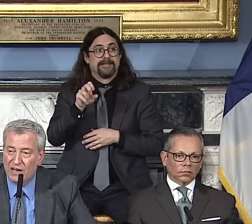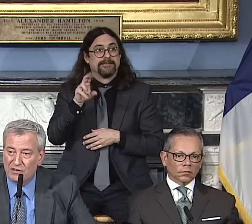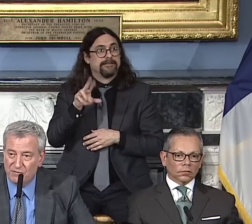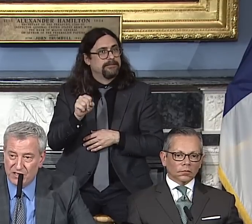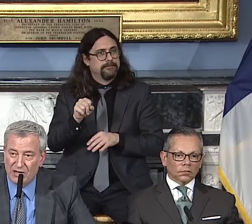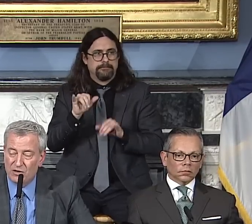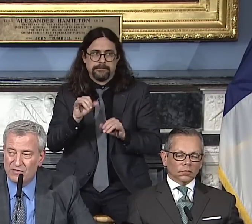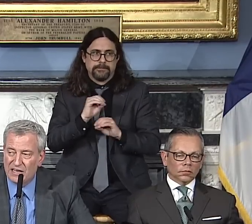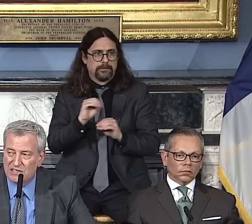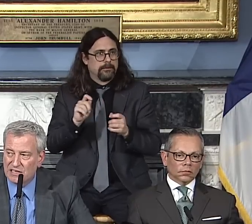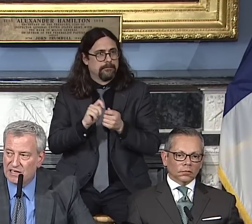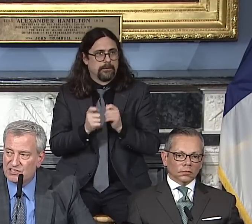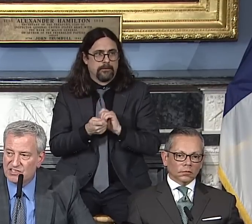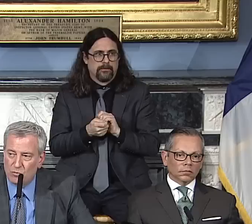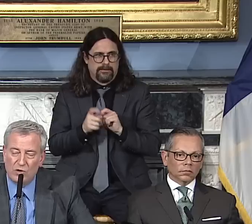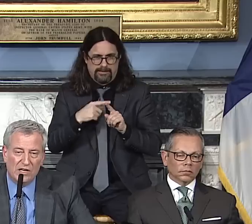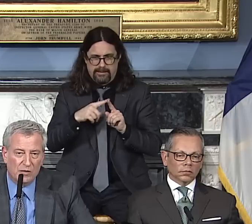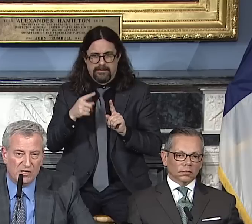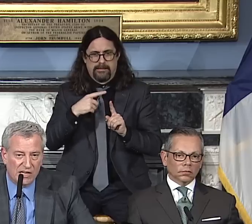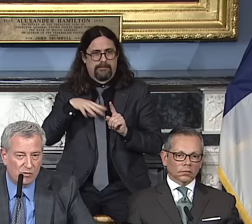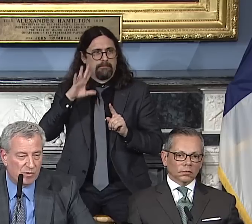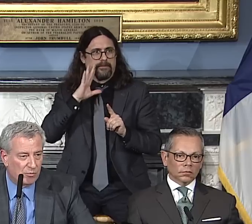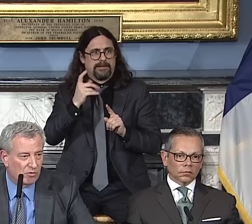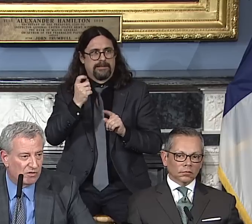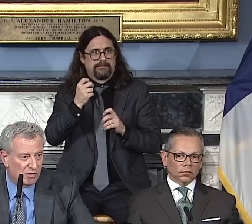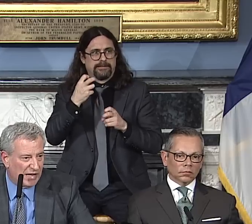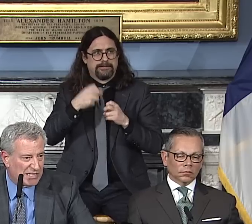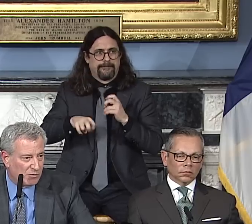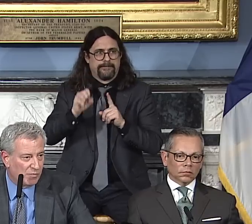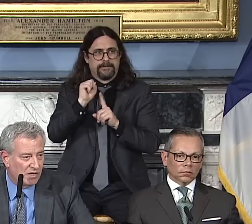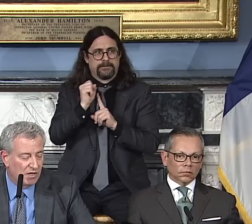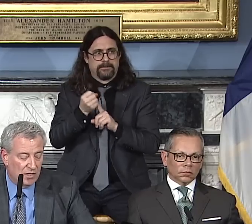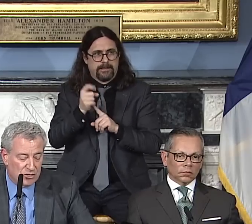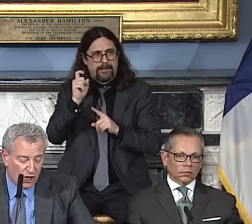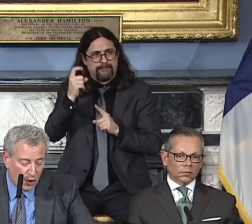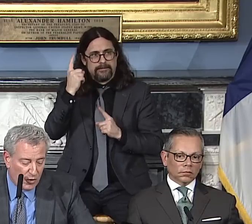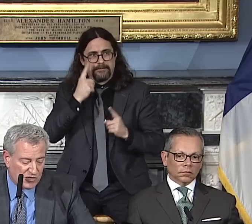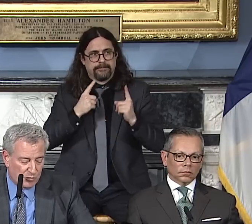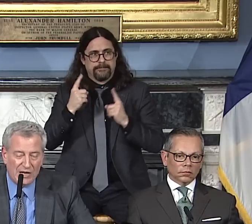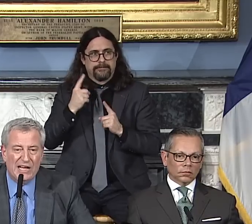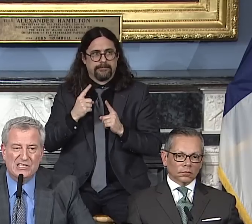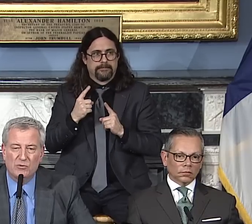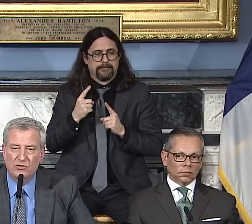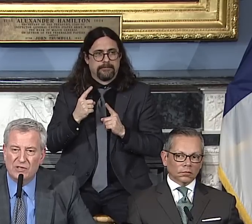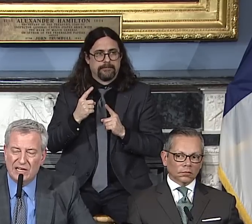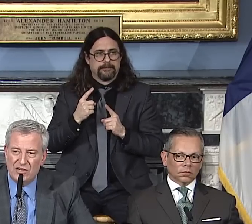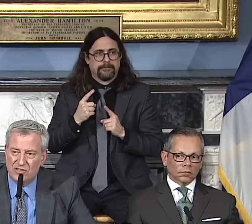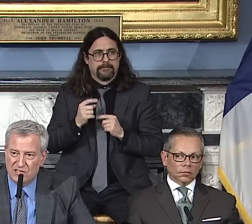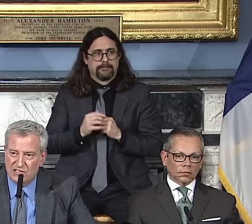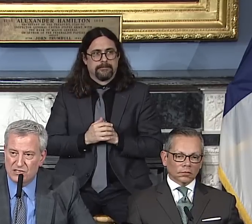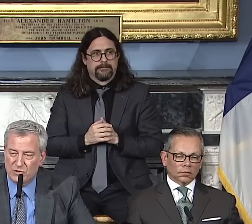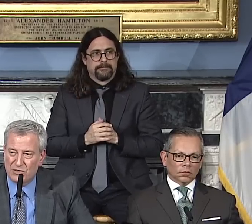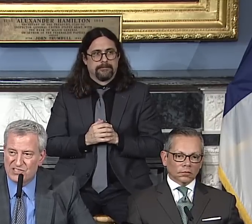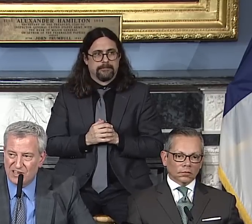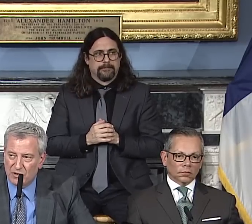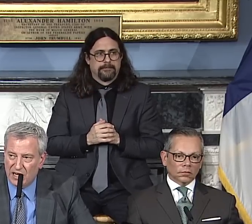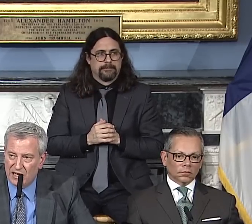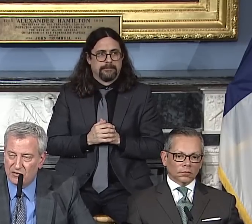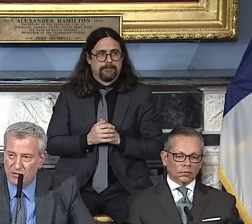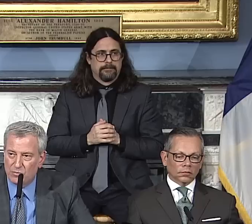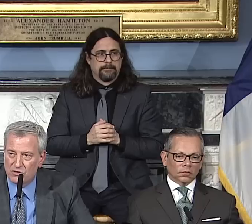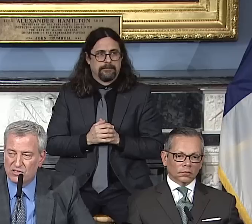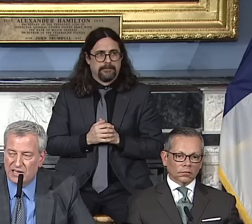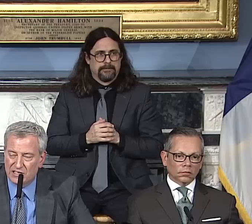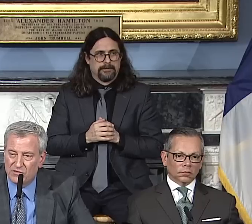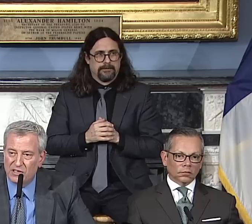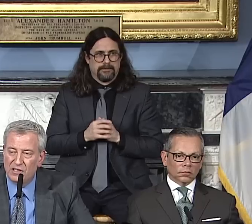spot. We're going to have to figure out, if that is the case, some way to communicate with people to the maximum. It's almost impossible to engage the census without some kind